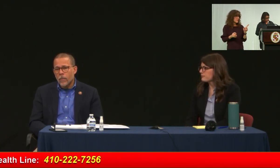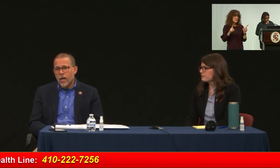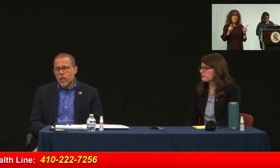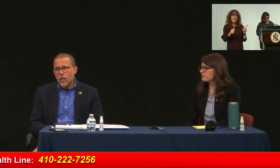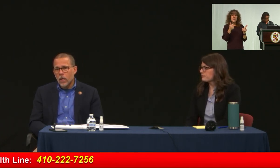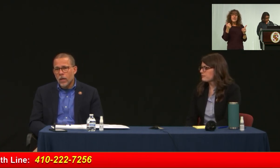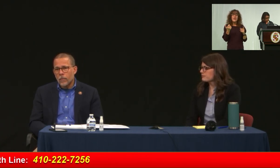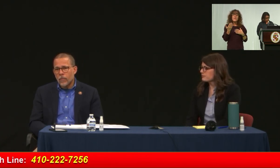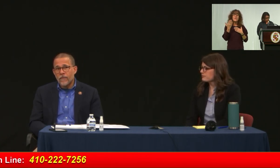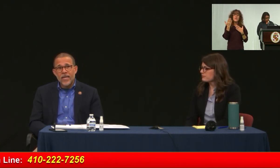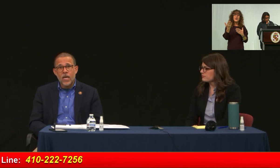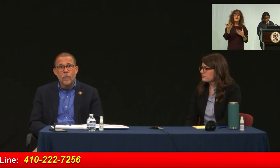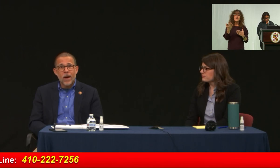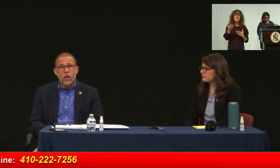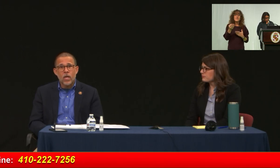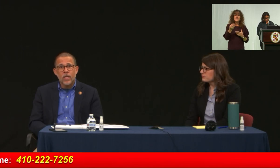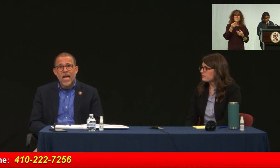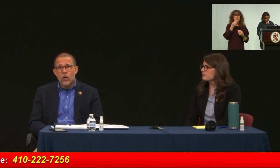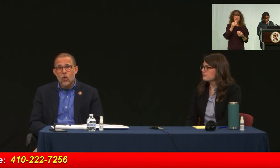would recommend,